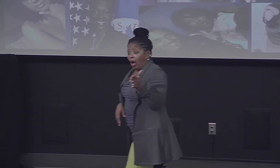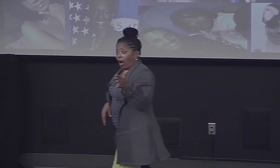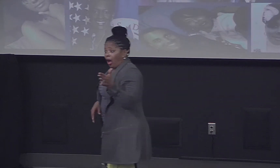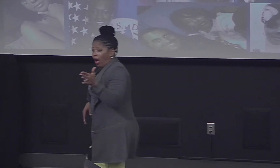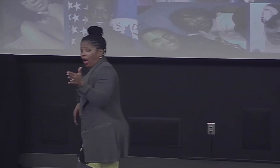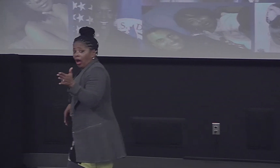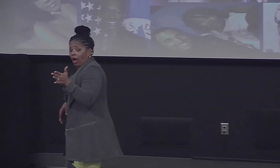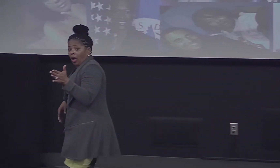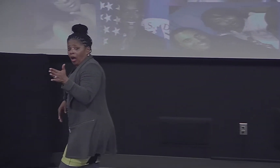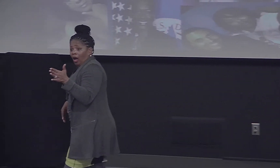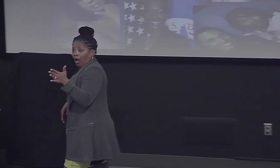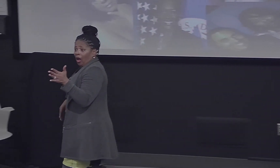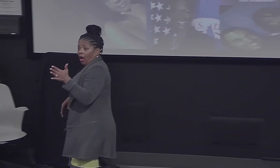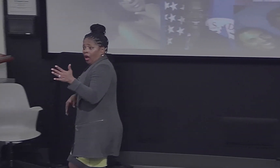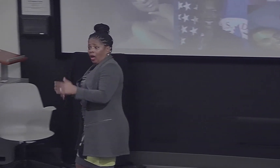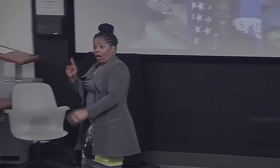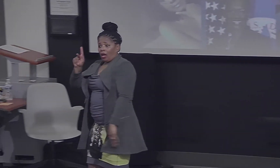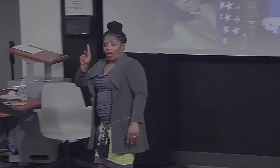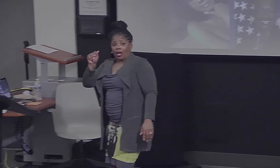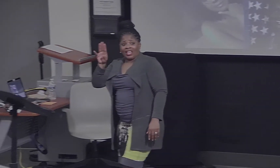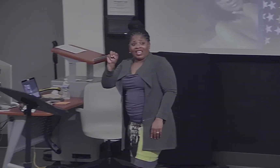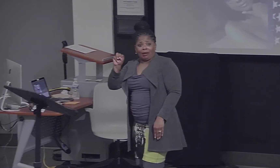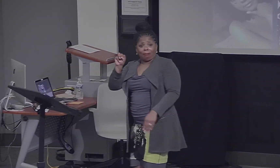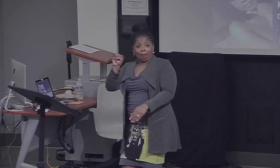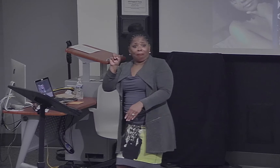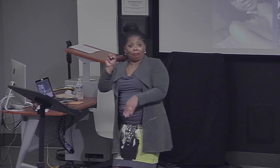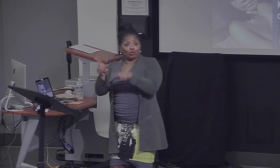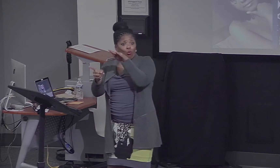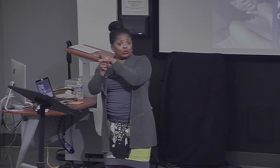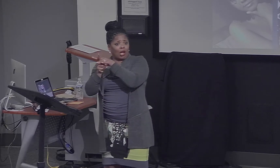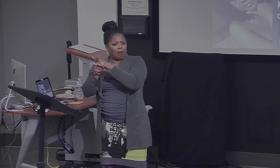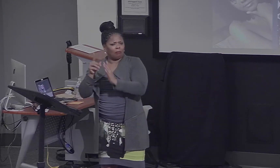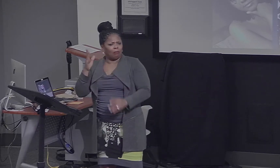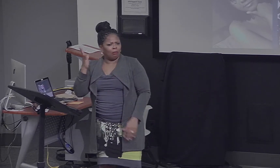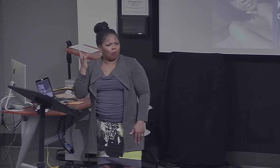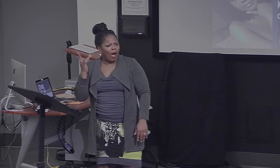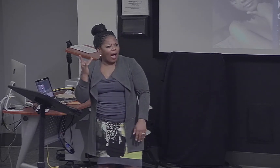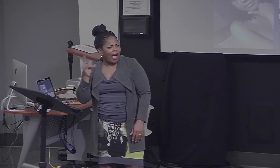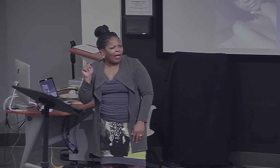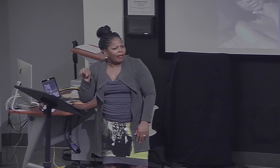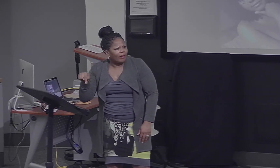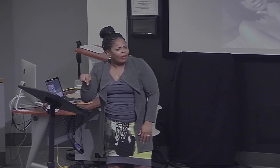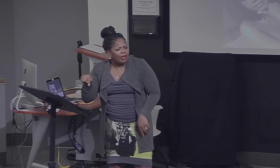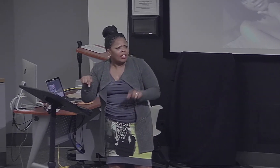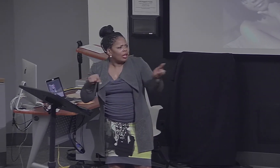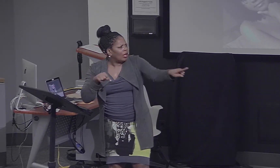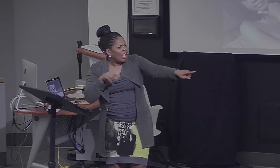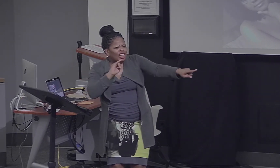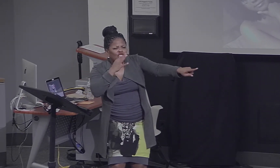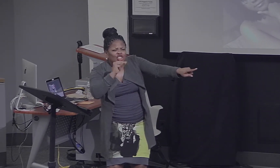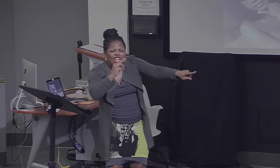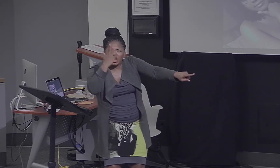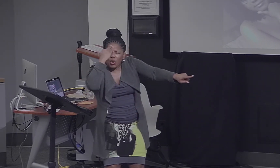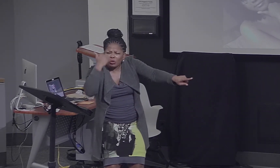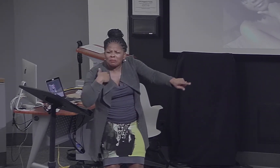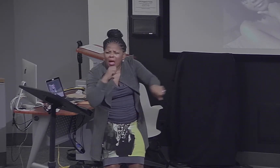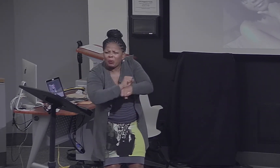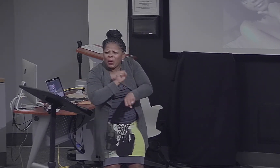agency. The process occurs, whatever's happening in the agency, they ask for Jen, and Kim shows up on the assignment. How did that